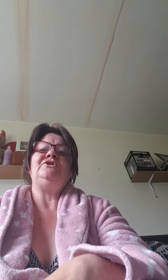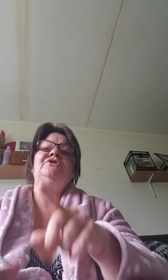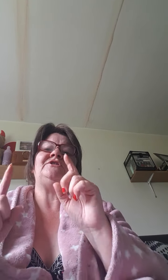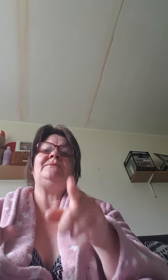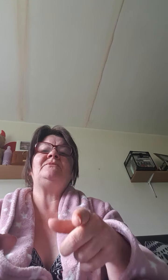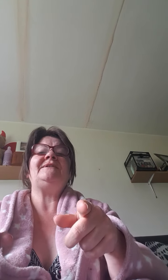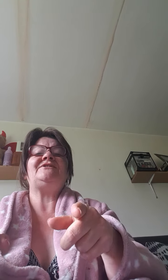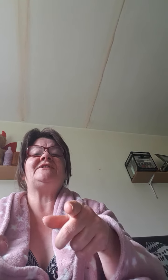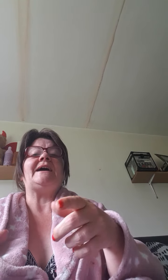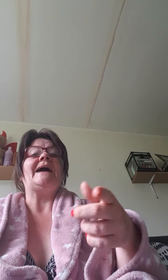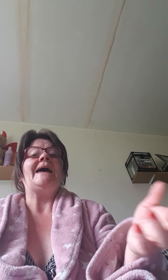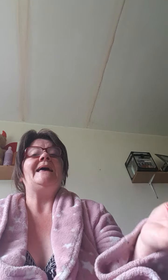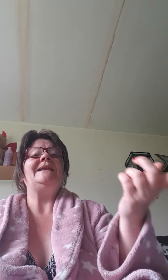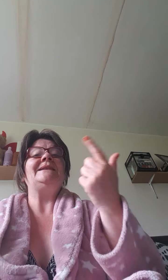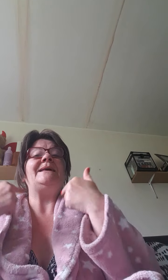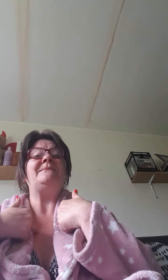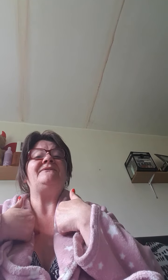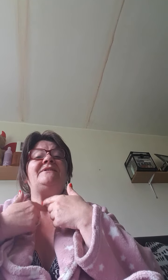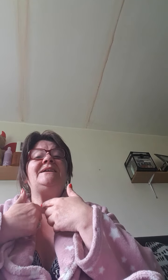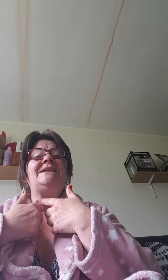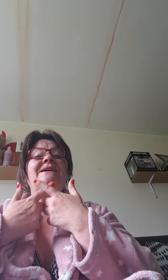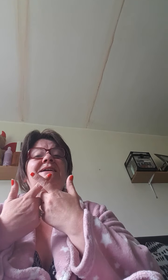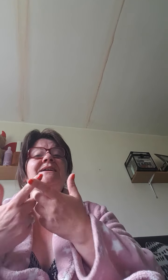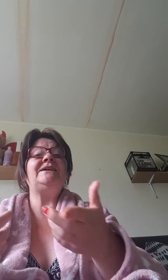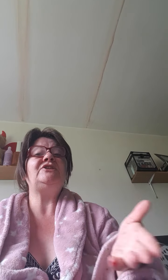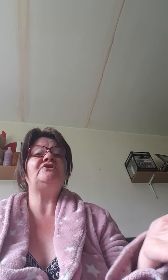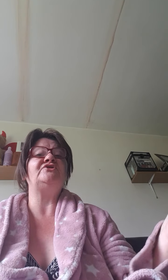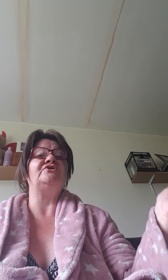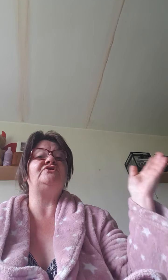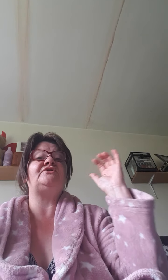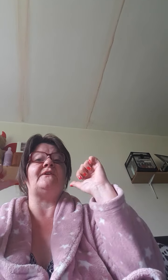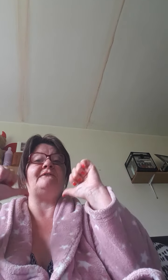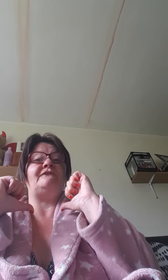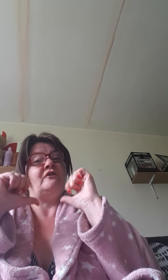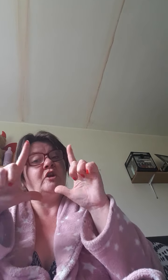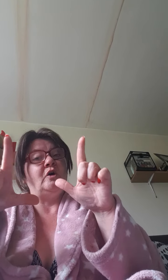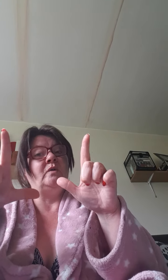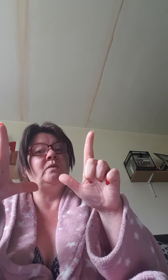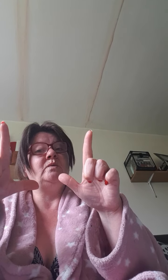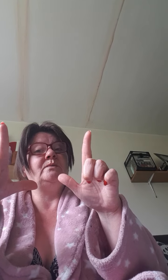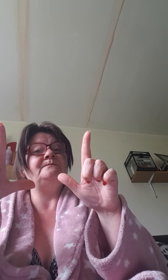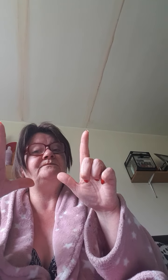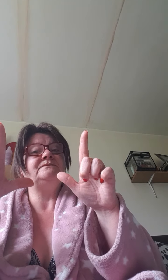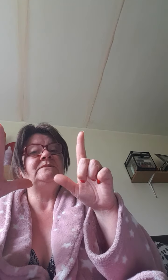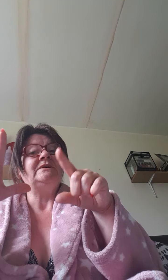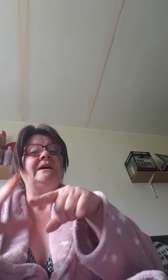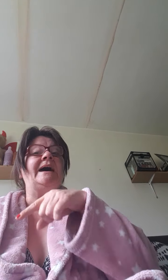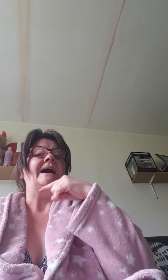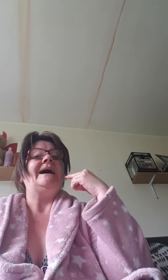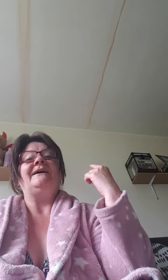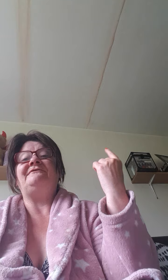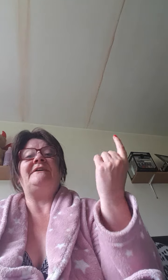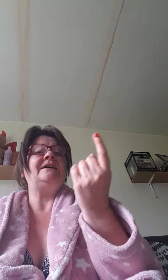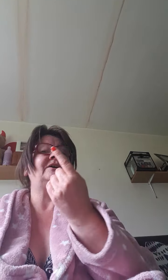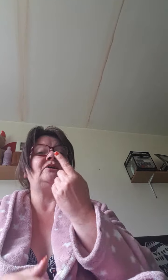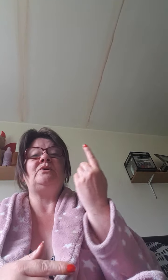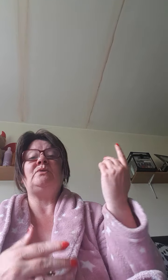Let me risk and let me feelings flow. I found